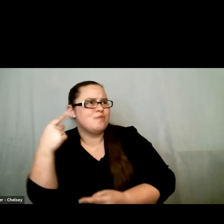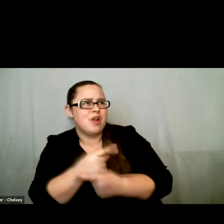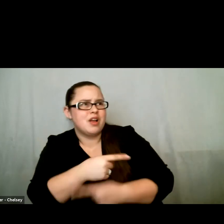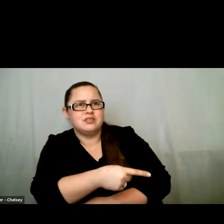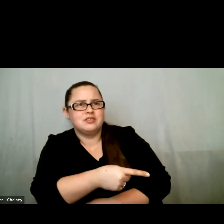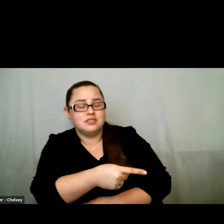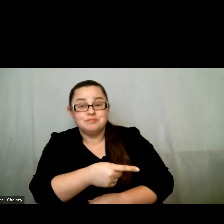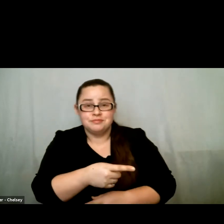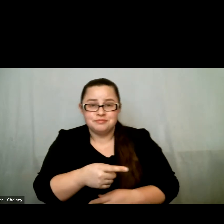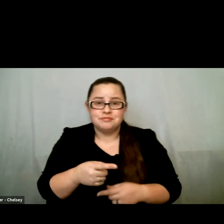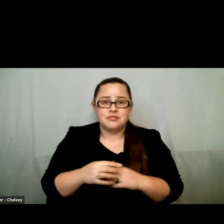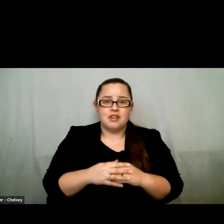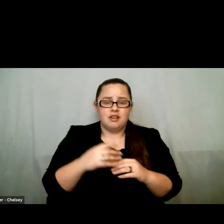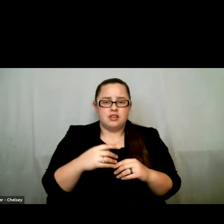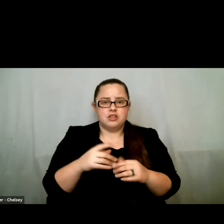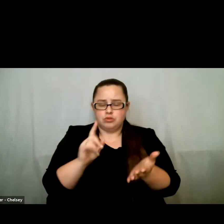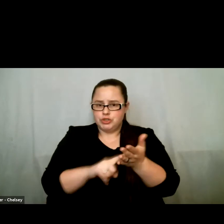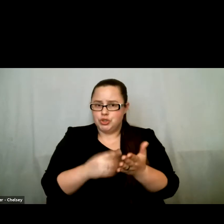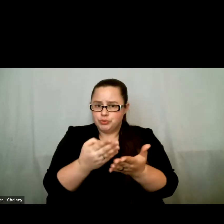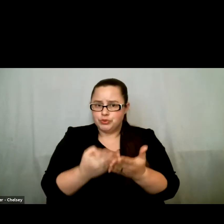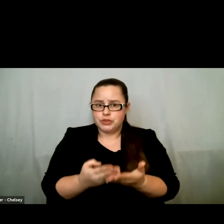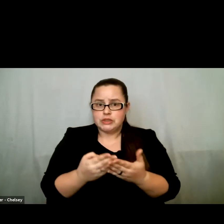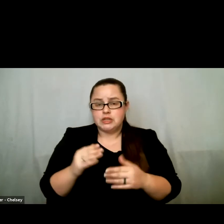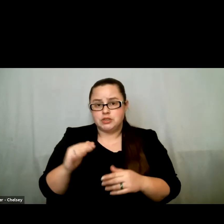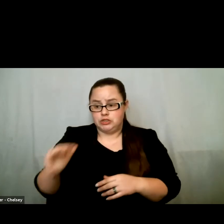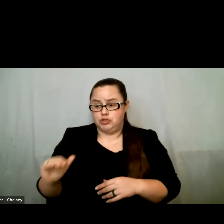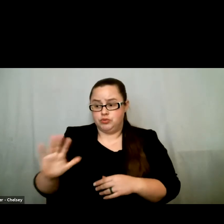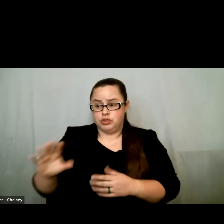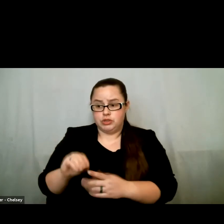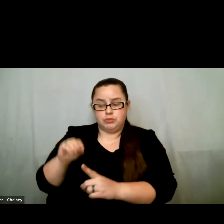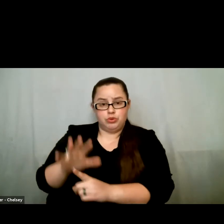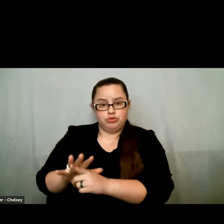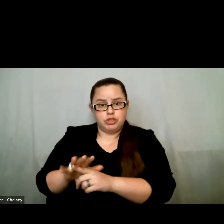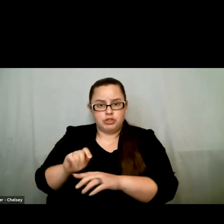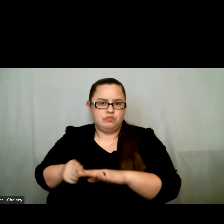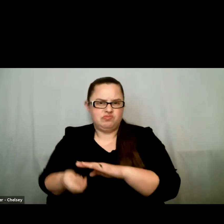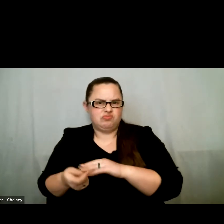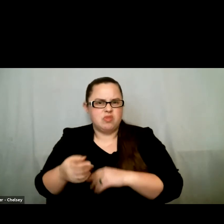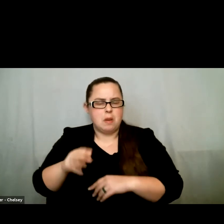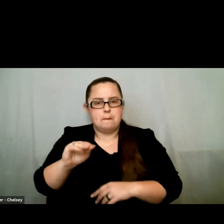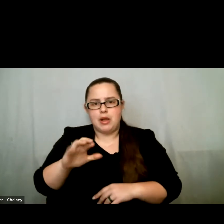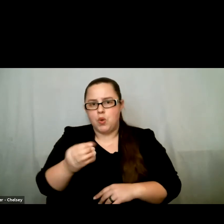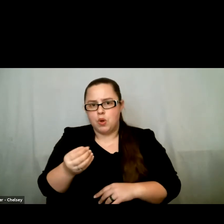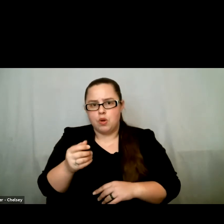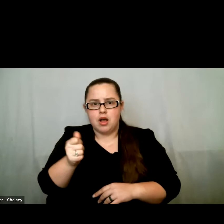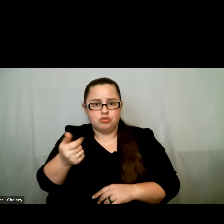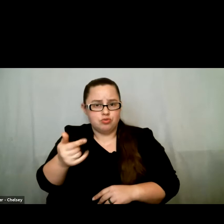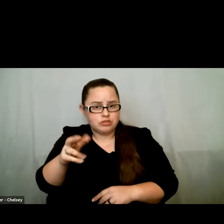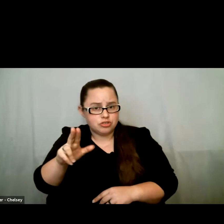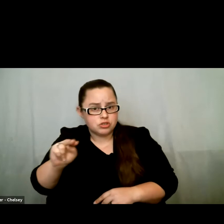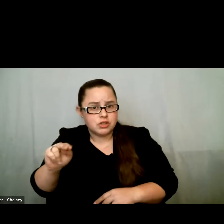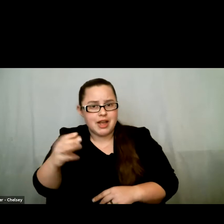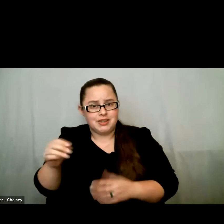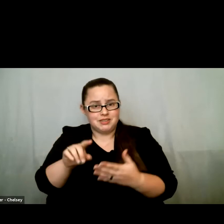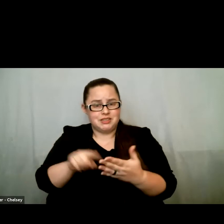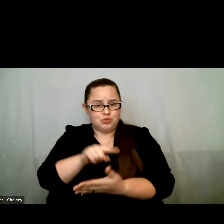strongly shown that children's exposure to microaggression and discrimination practices have